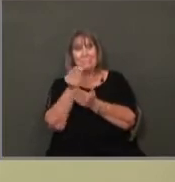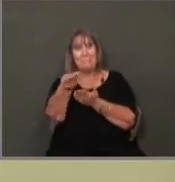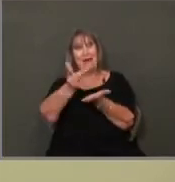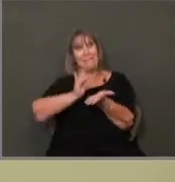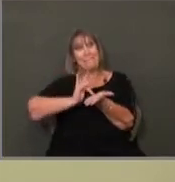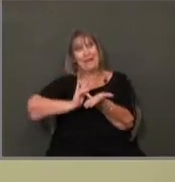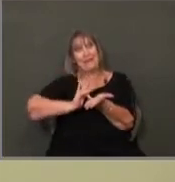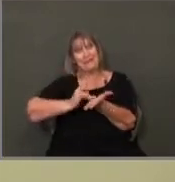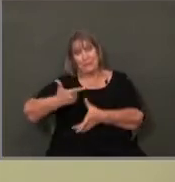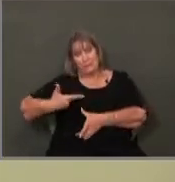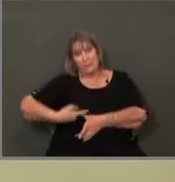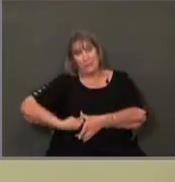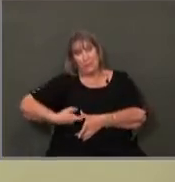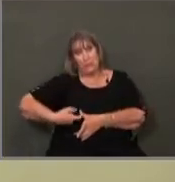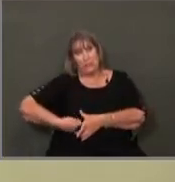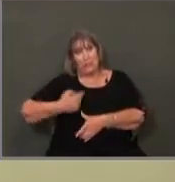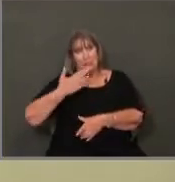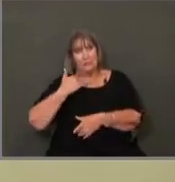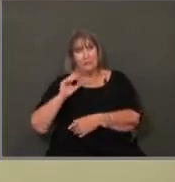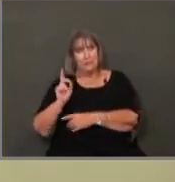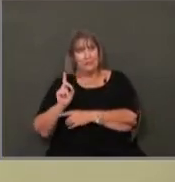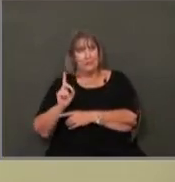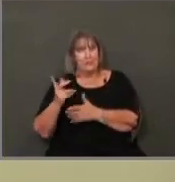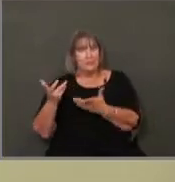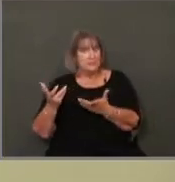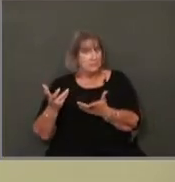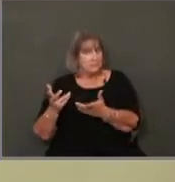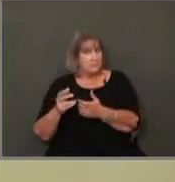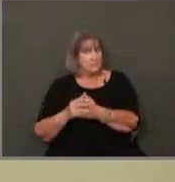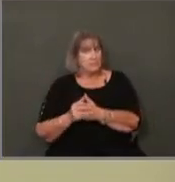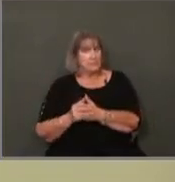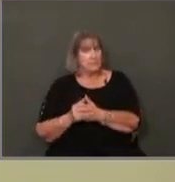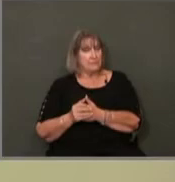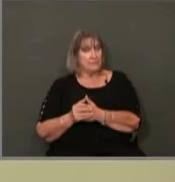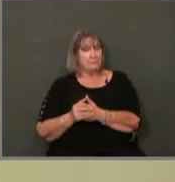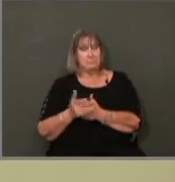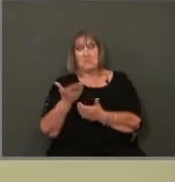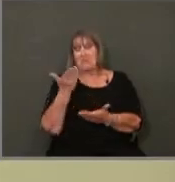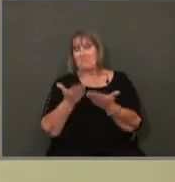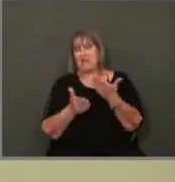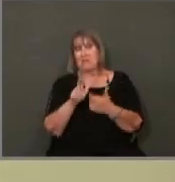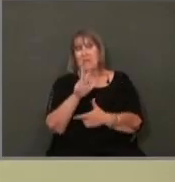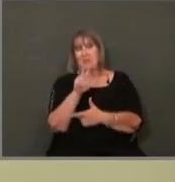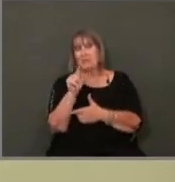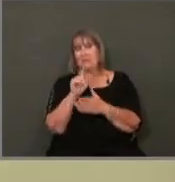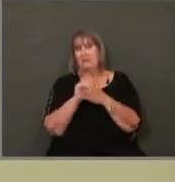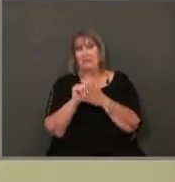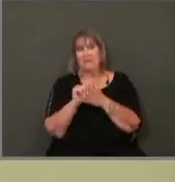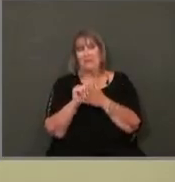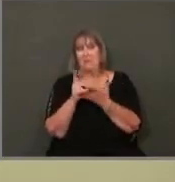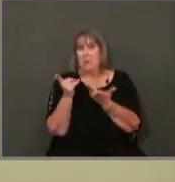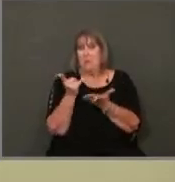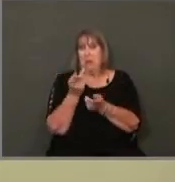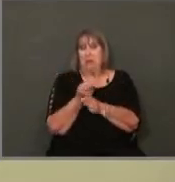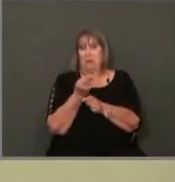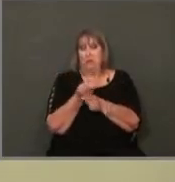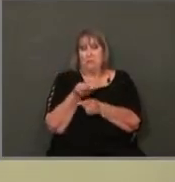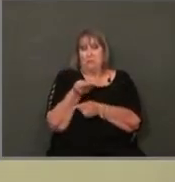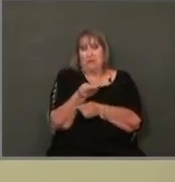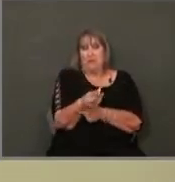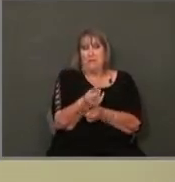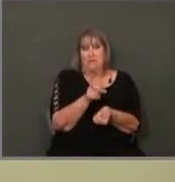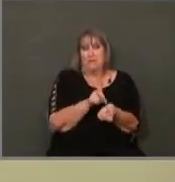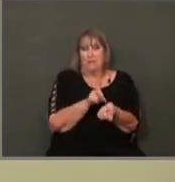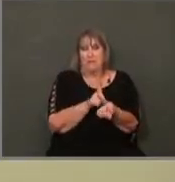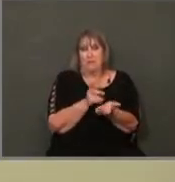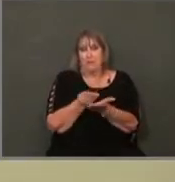just drawing down on Social Security and has a very limited budget. Or it could mean a copay for your doctor. And so I don't